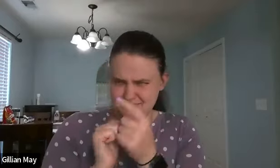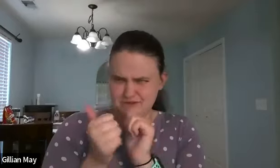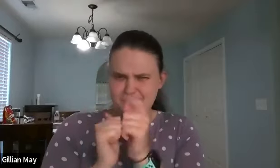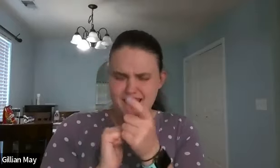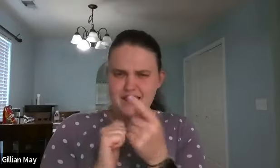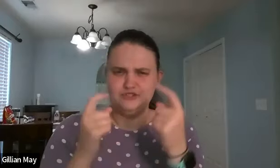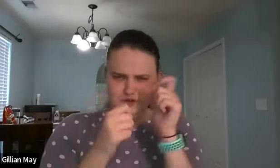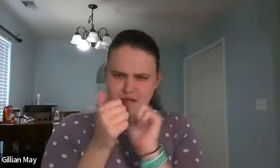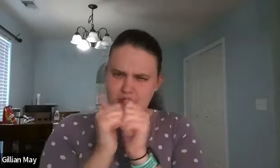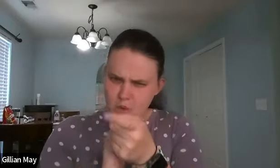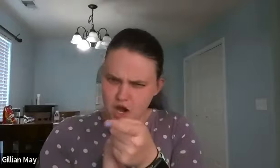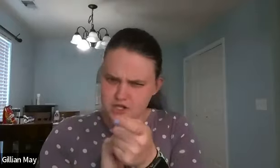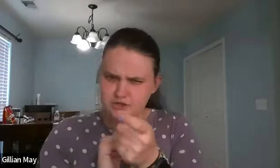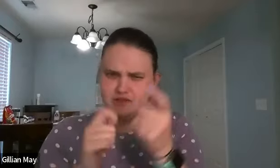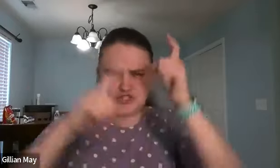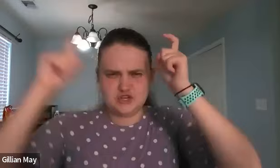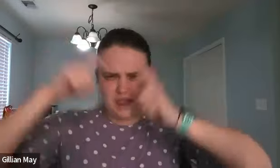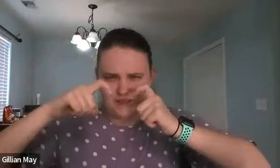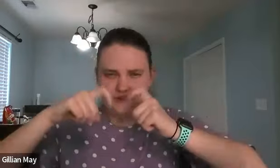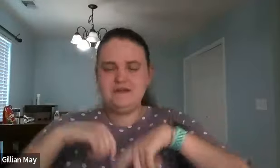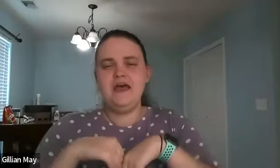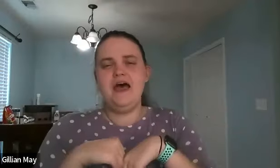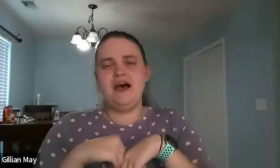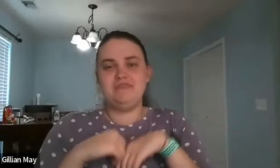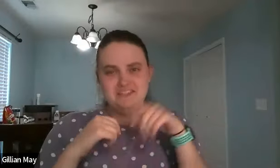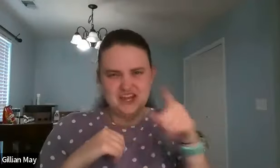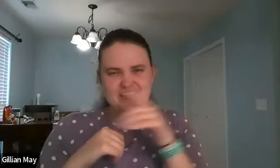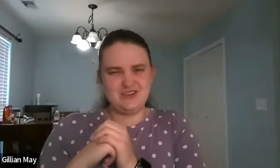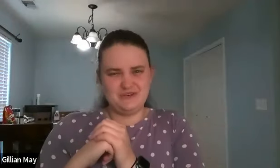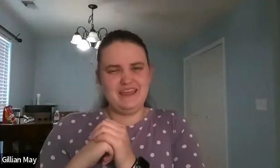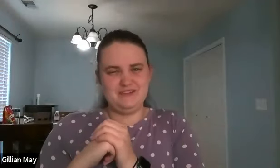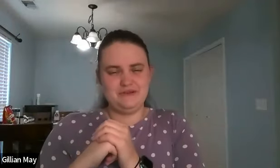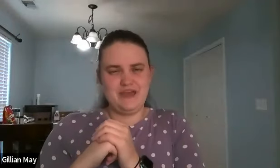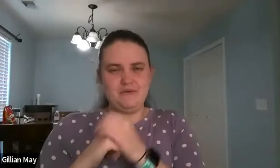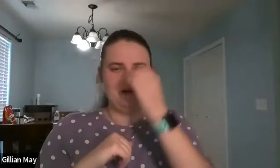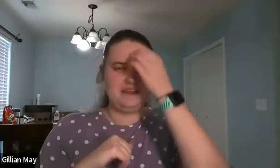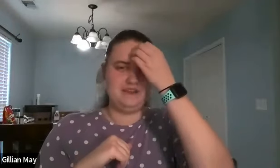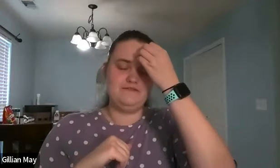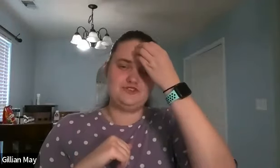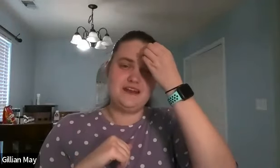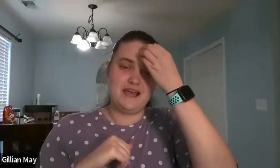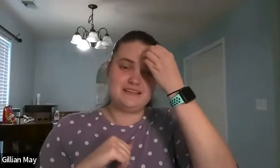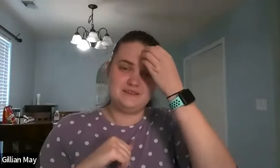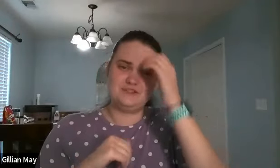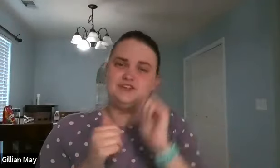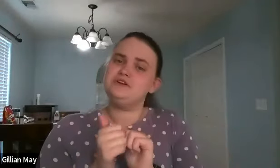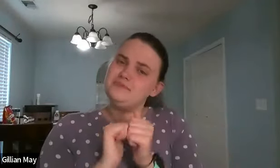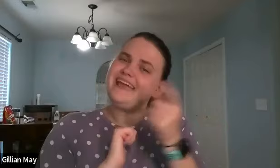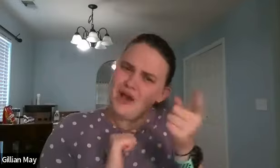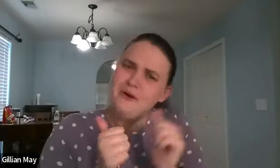doing that and I was doing my, how are you? It looks so angry. That does look angry with that one. And if you're trying to ask how someone's going, you're gonna be like, how are